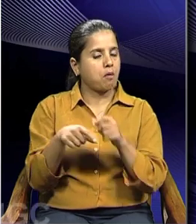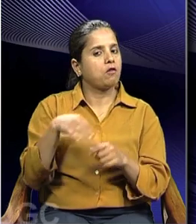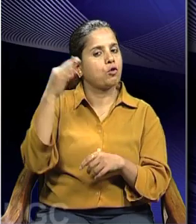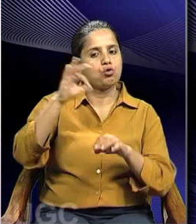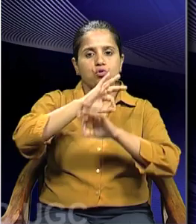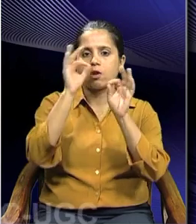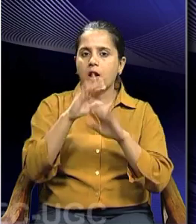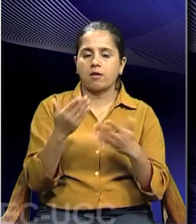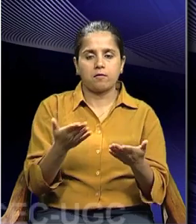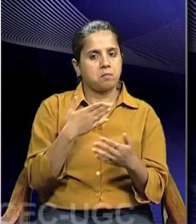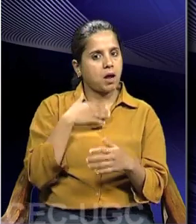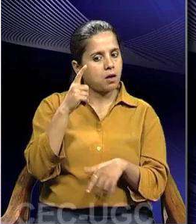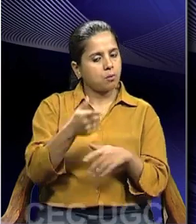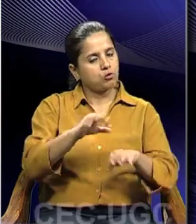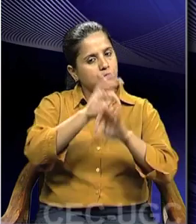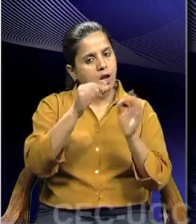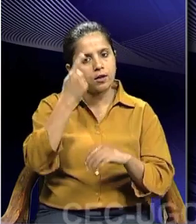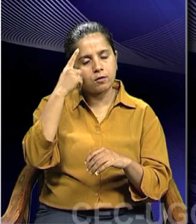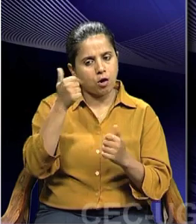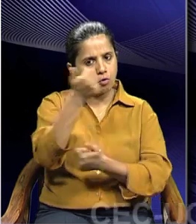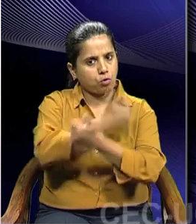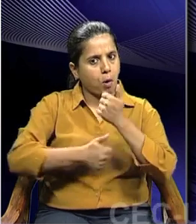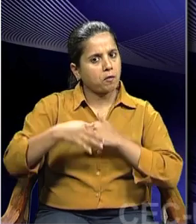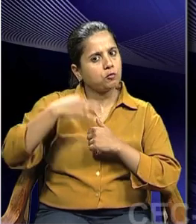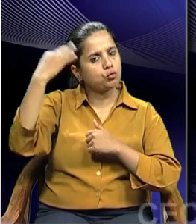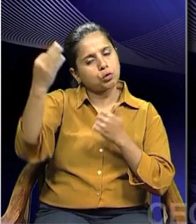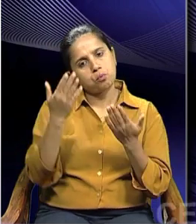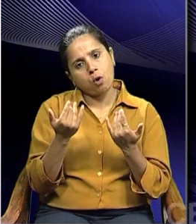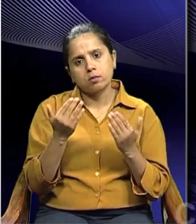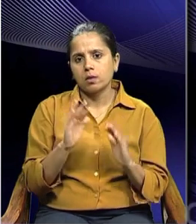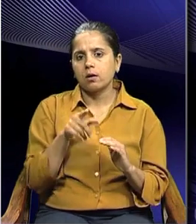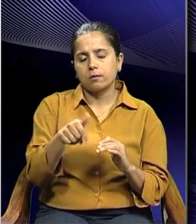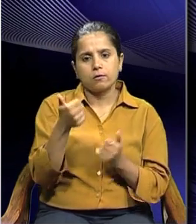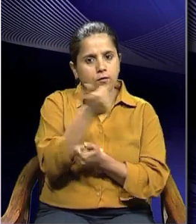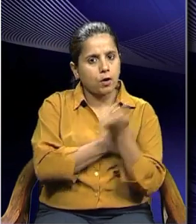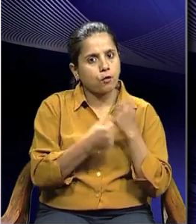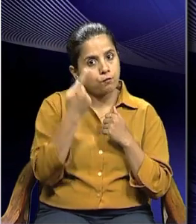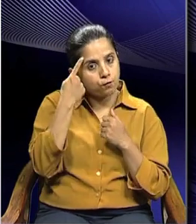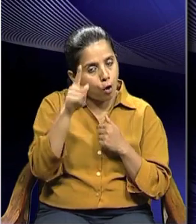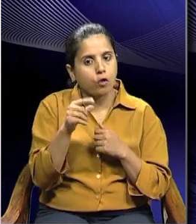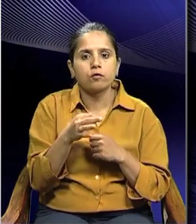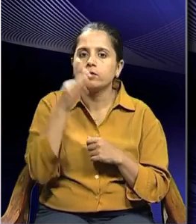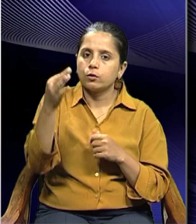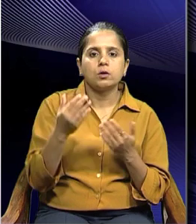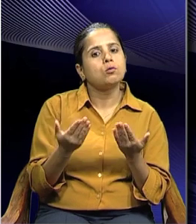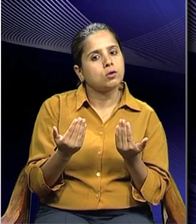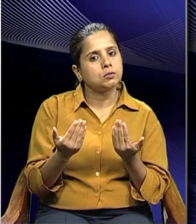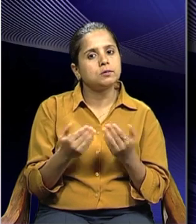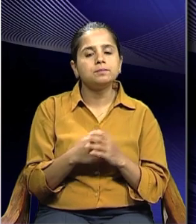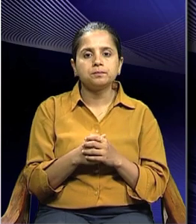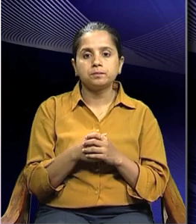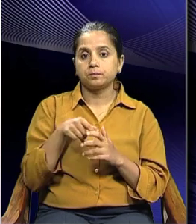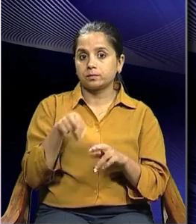ready. My company is ready for competing in the future and competing for the future.